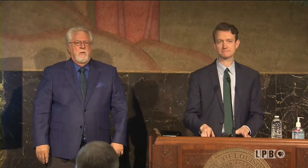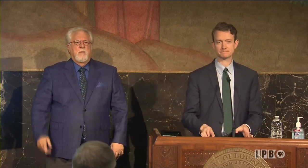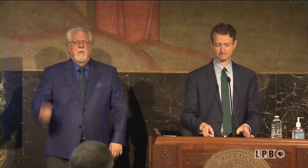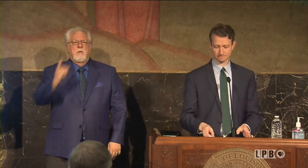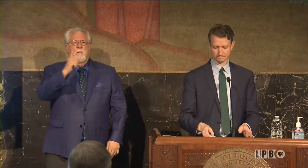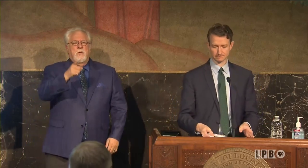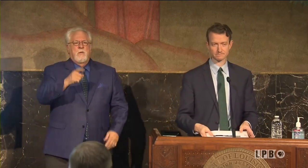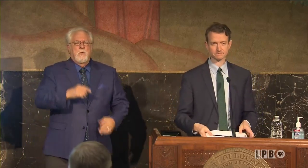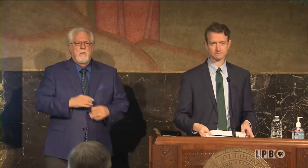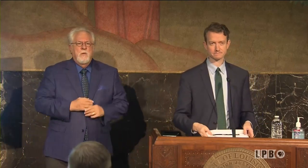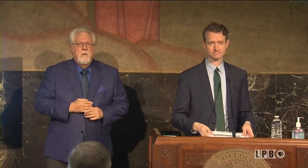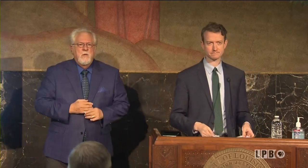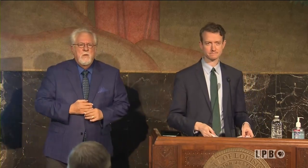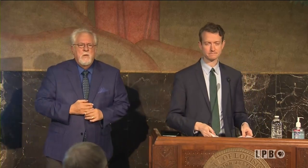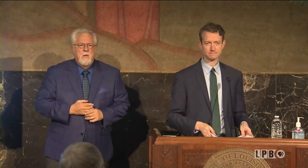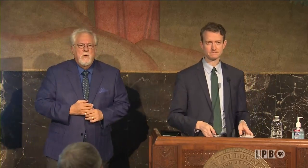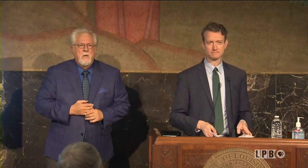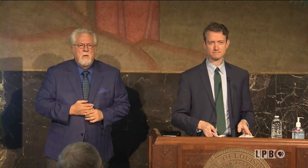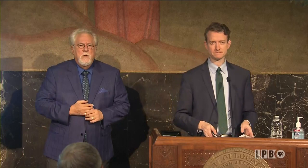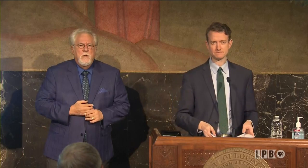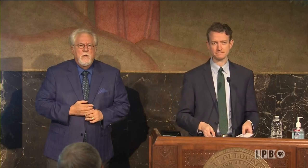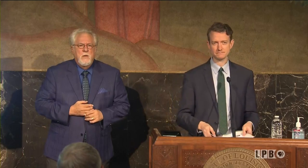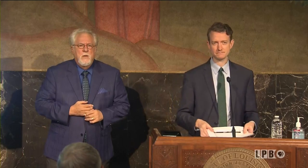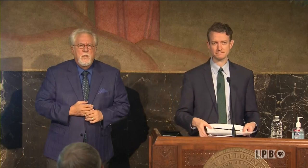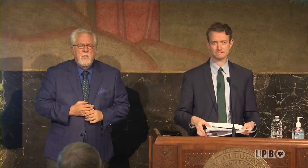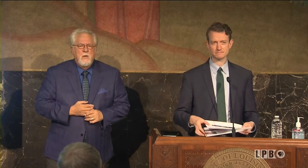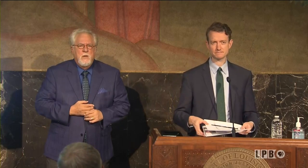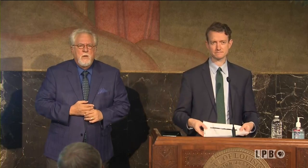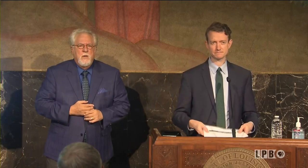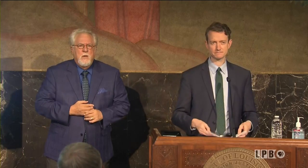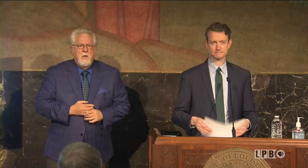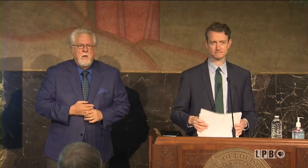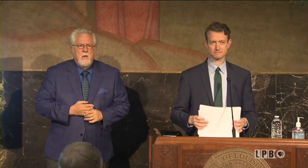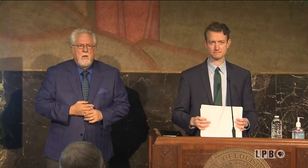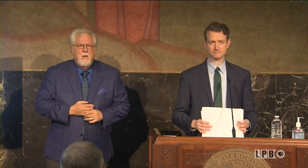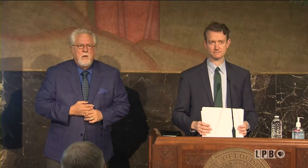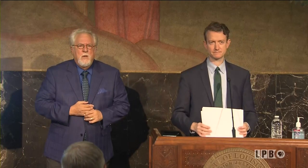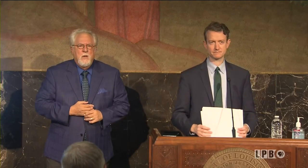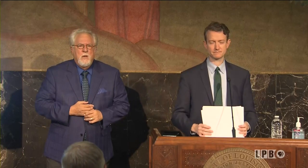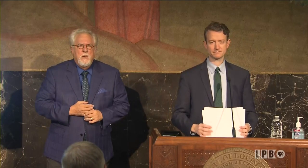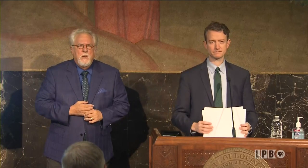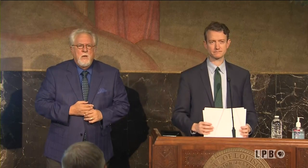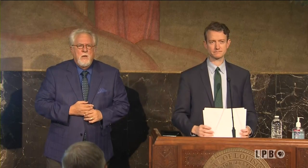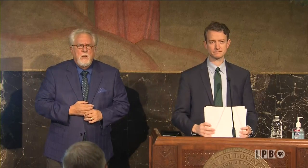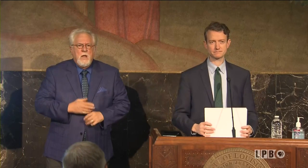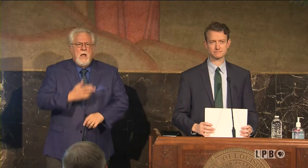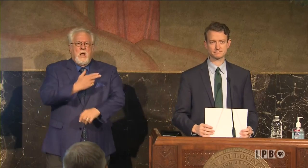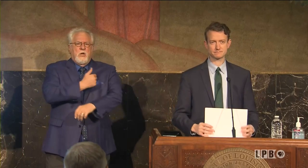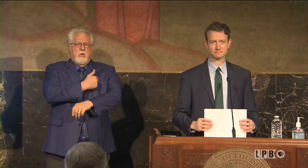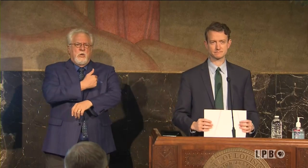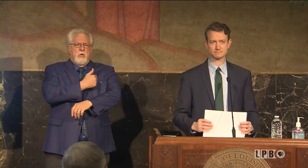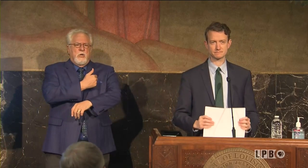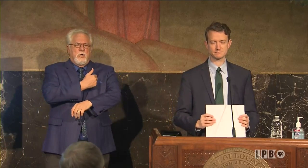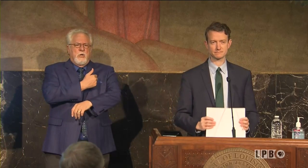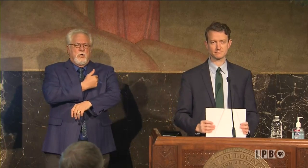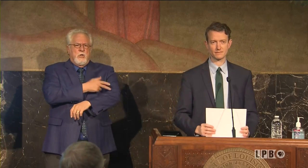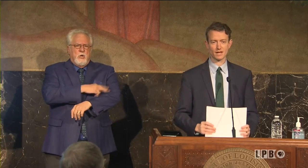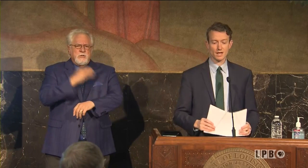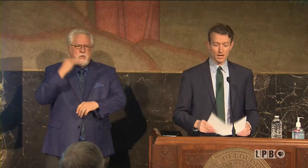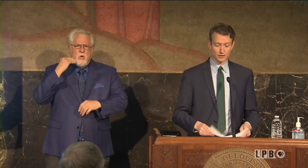Please. Dr. Diaz, so those nursing homes are going to remain closed until definitely through phase two, but how much longer do you